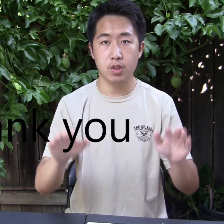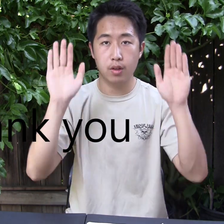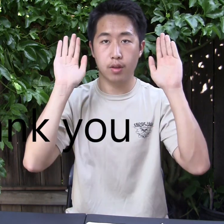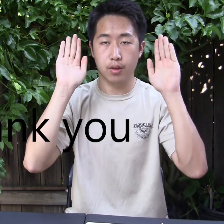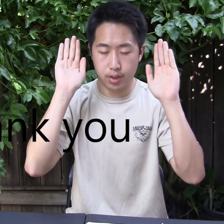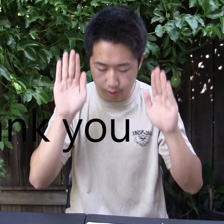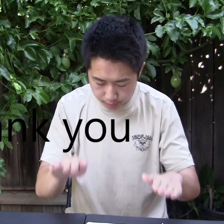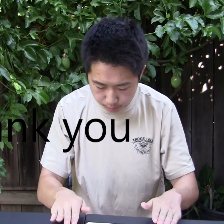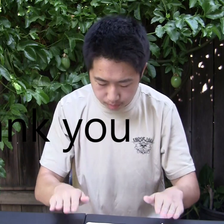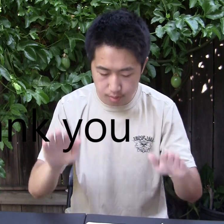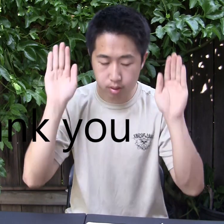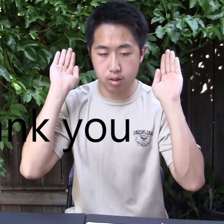Thank you.